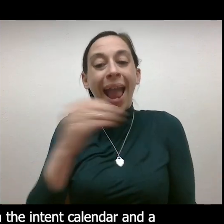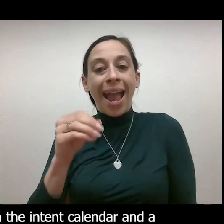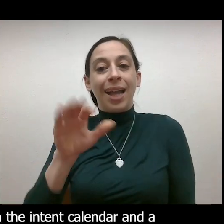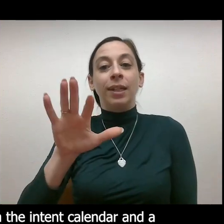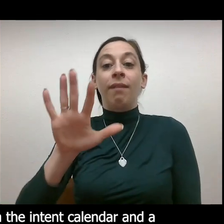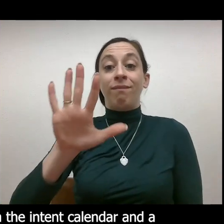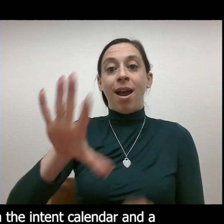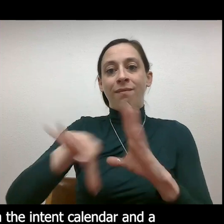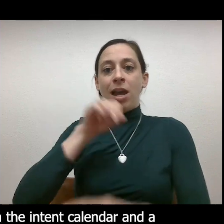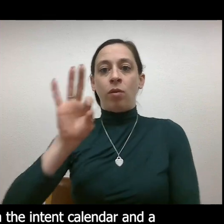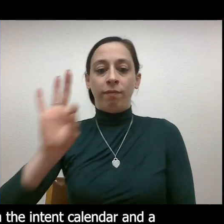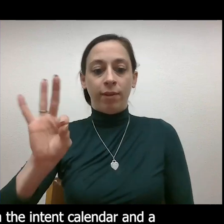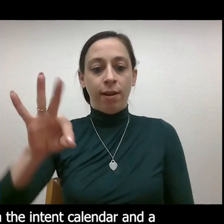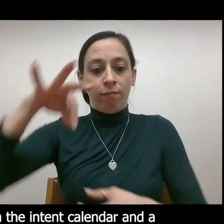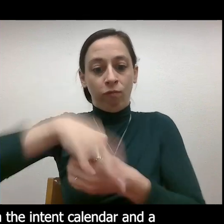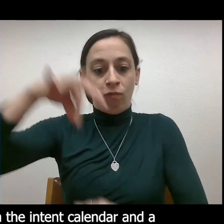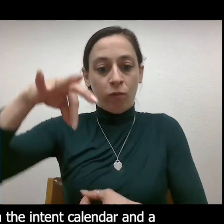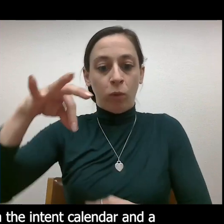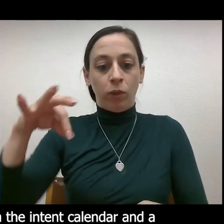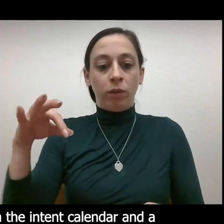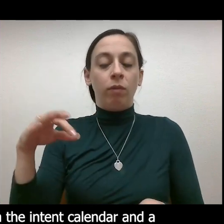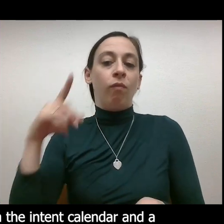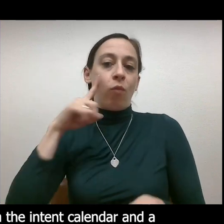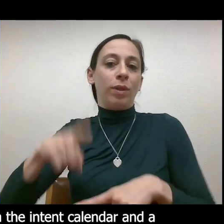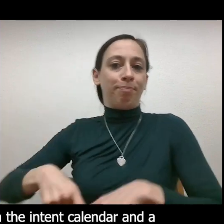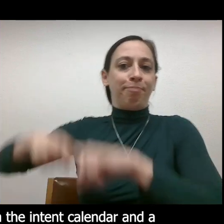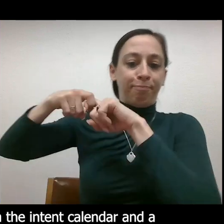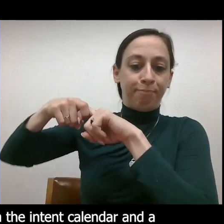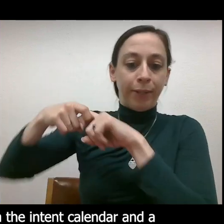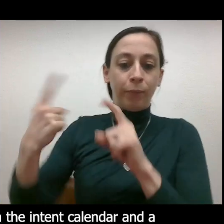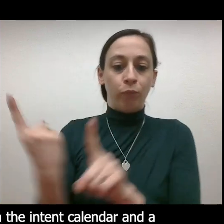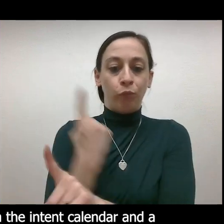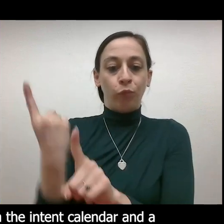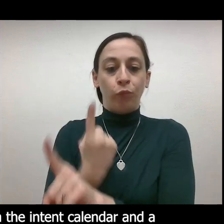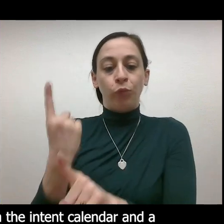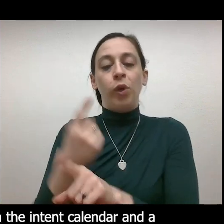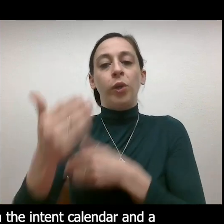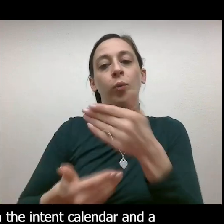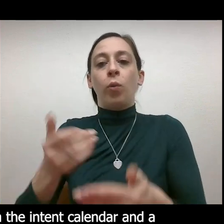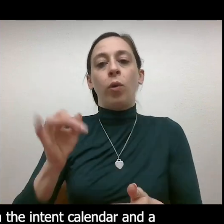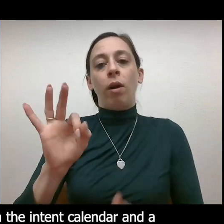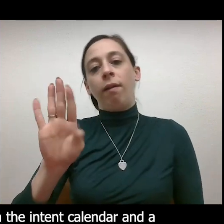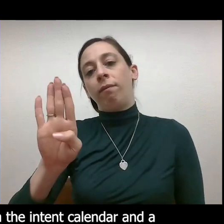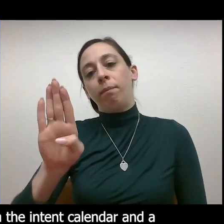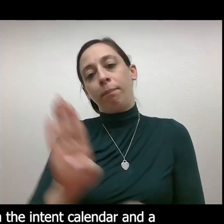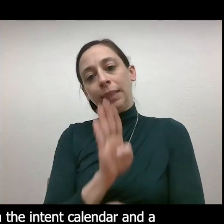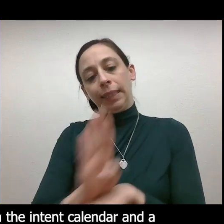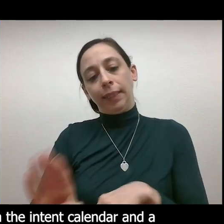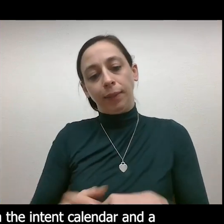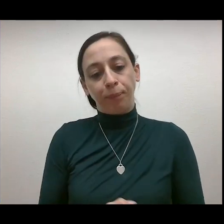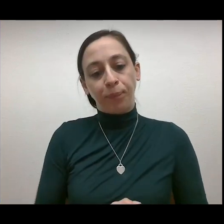vote to suspend the regular order of business.